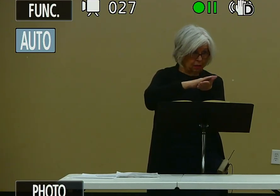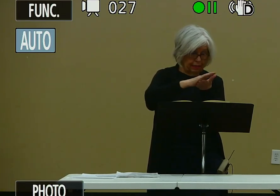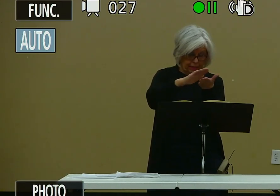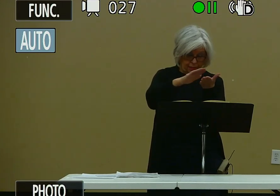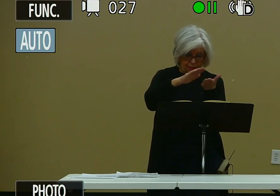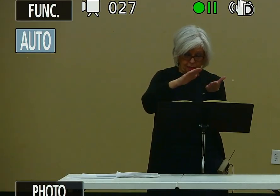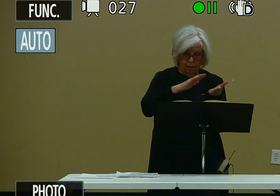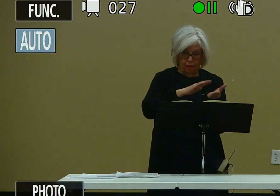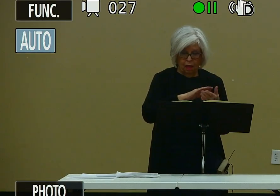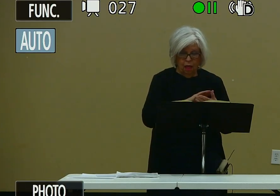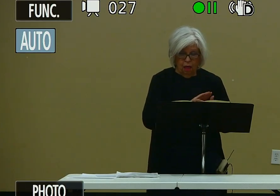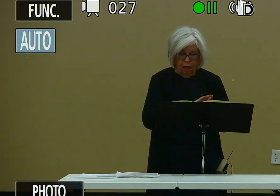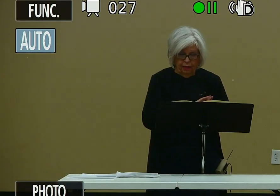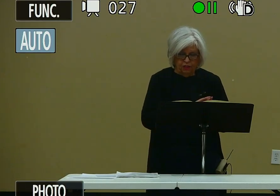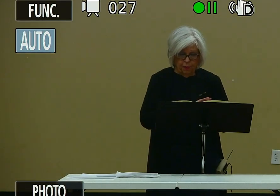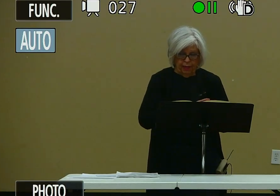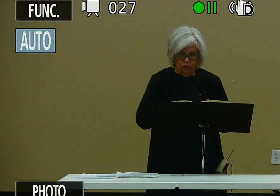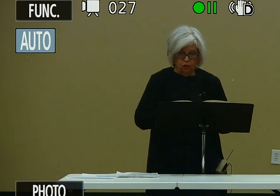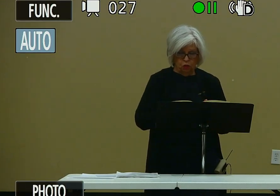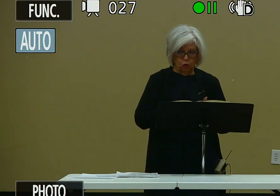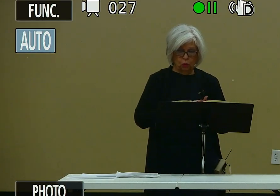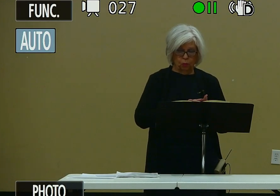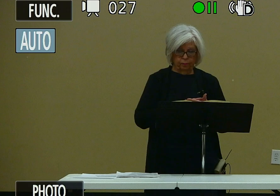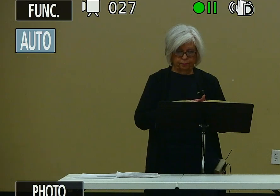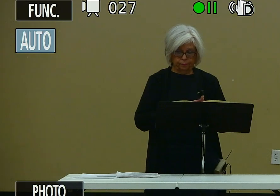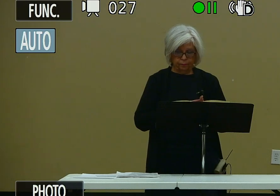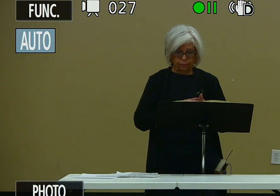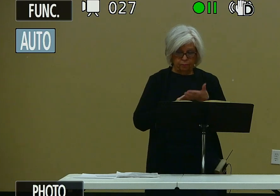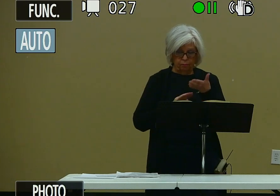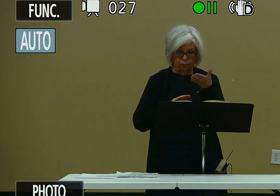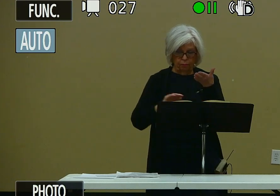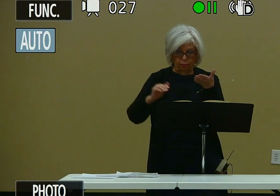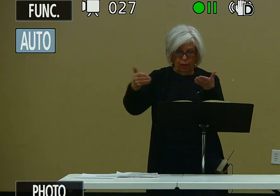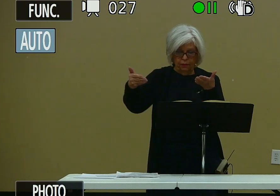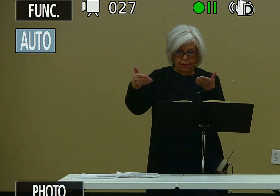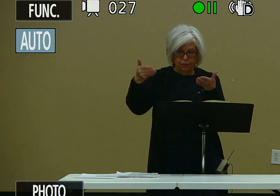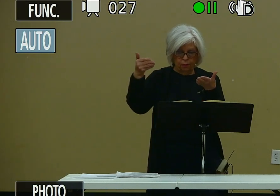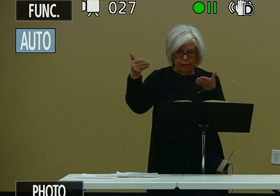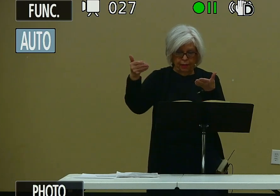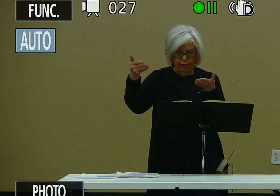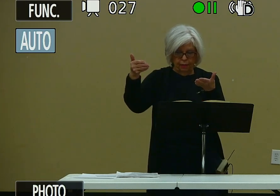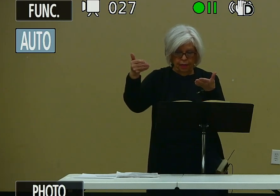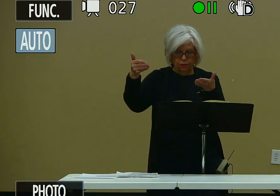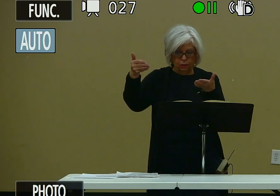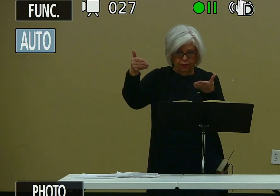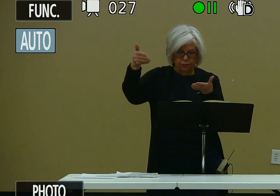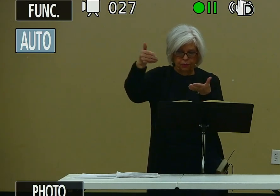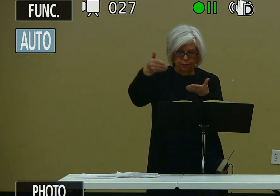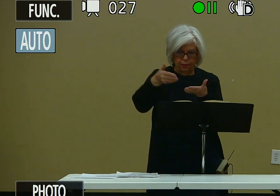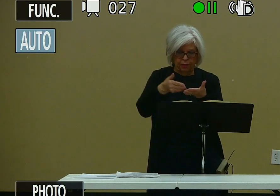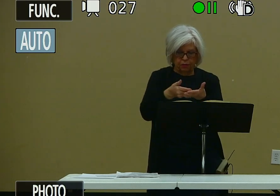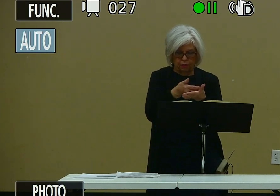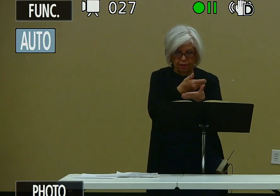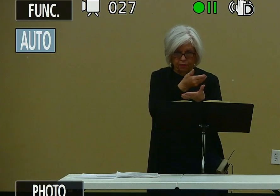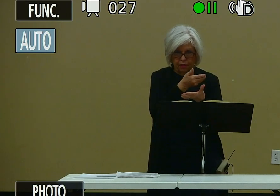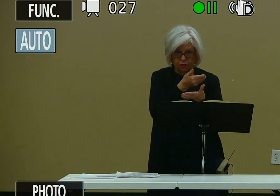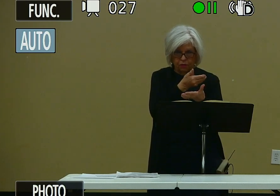Clean. Next page, new. Take your right hand and you're going to dip it into your left hand just like